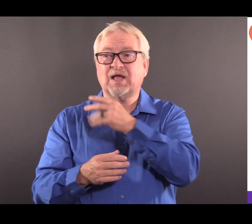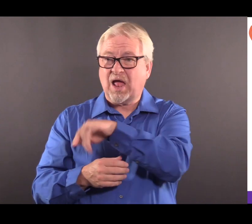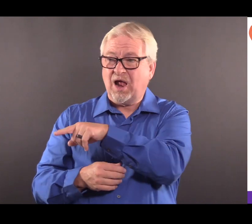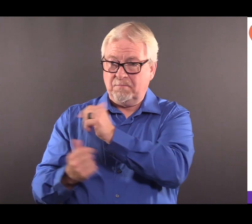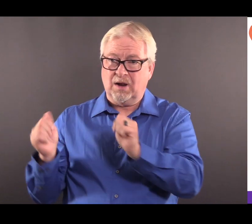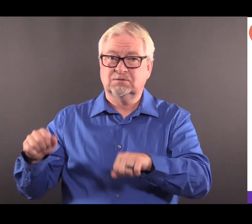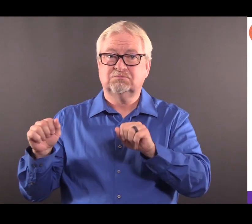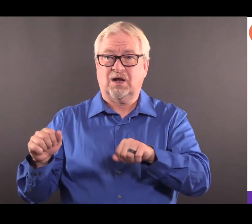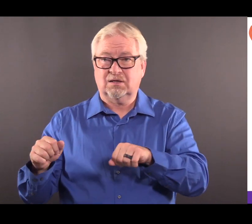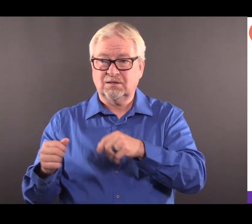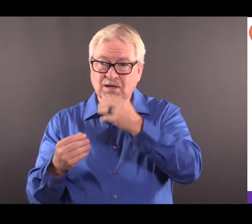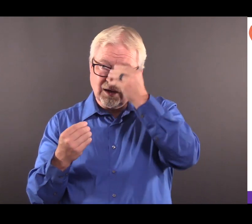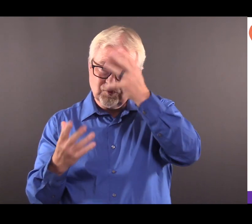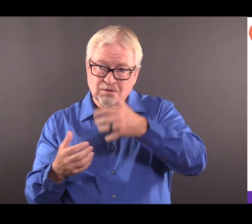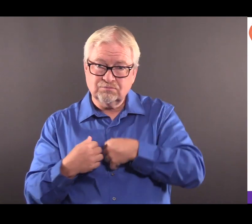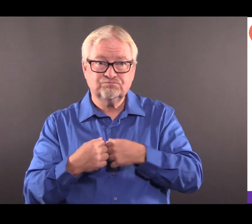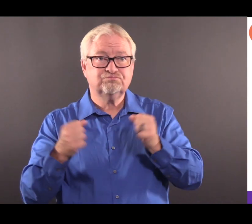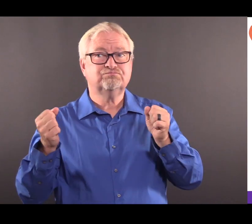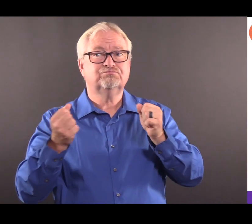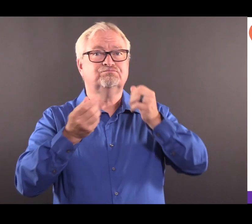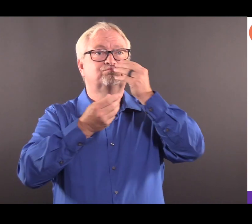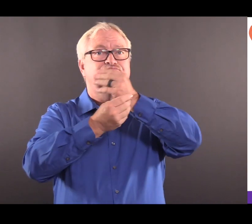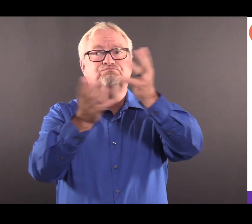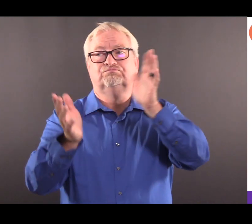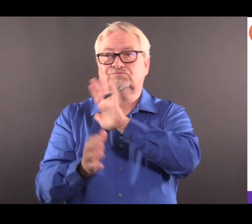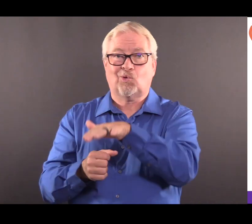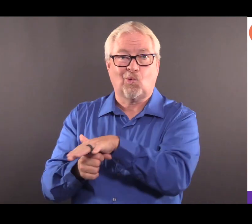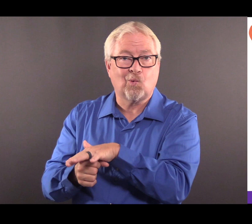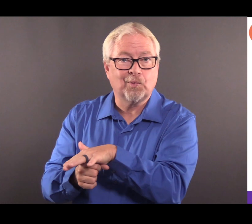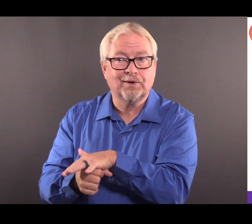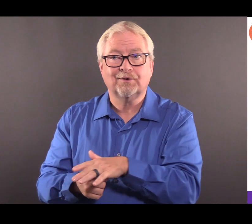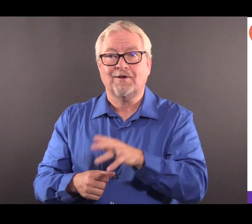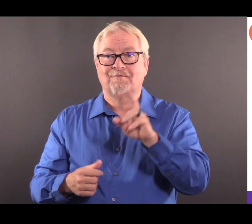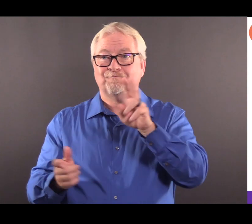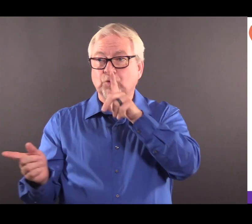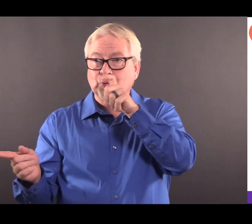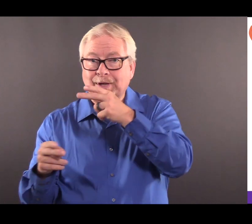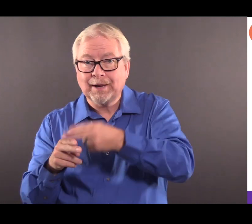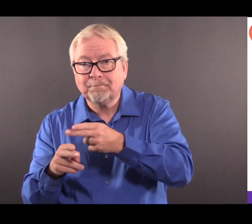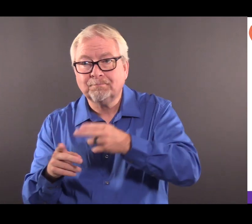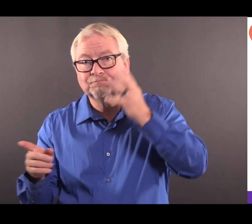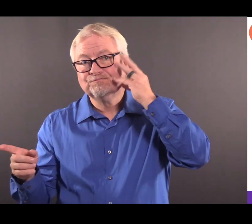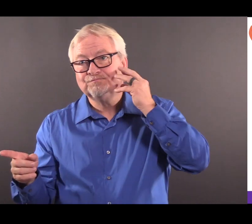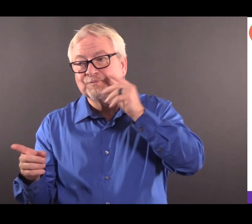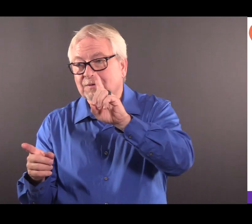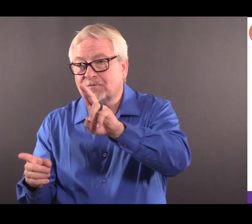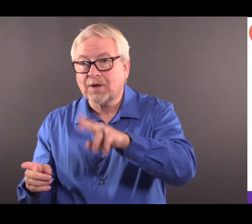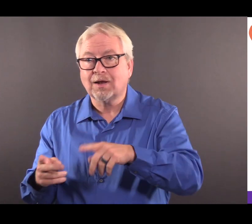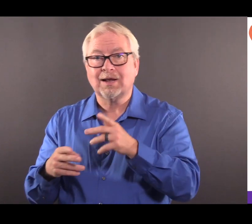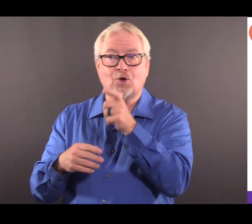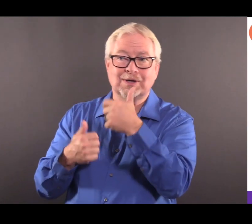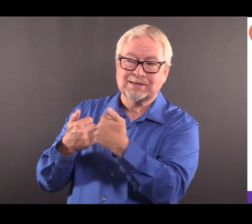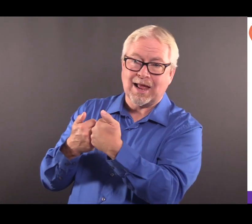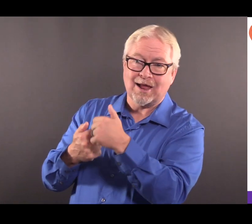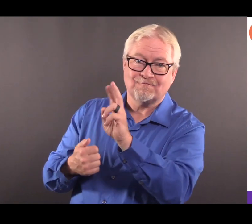information on individuals, including information that could potentially disclose the location of